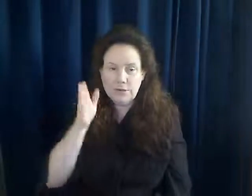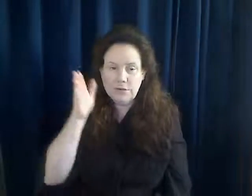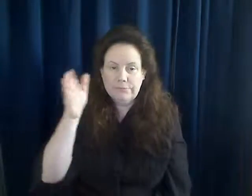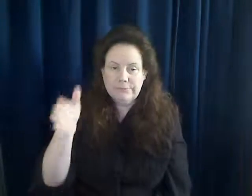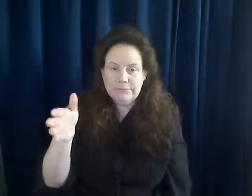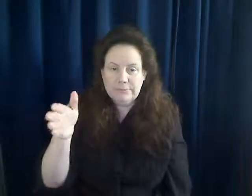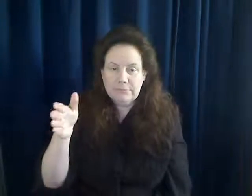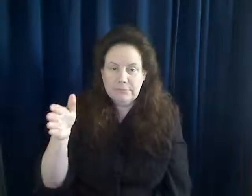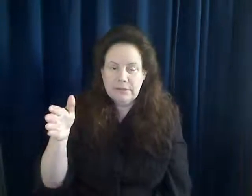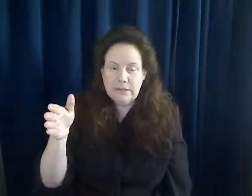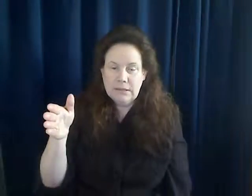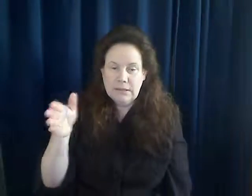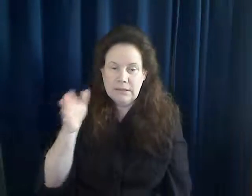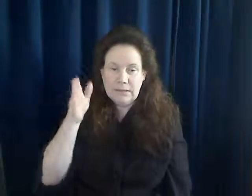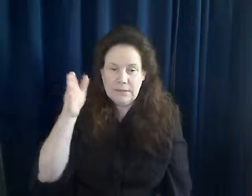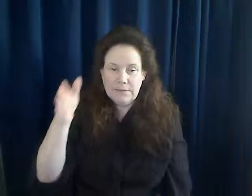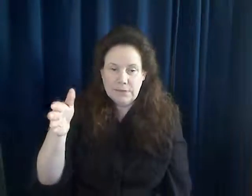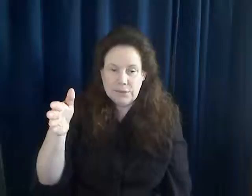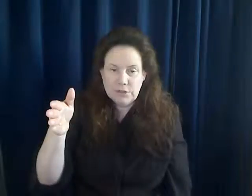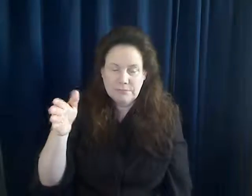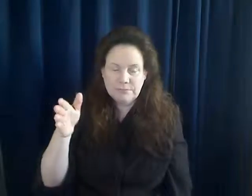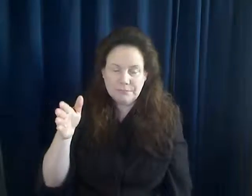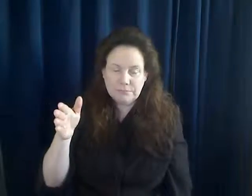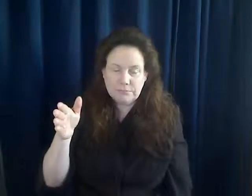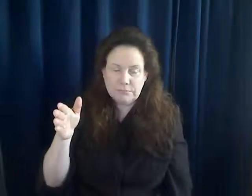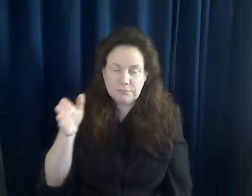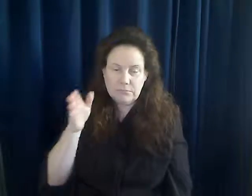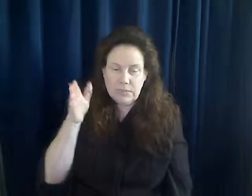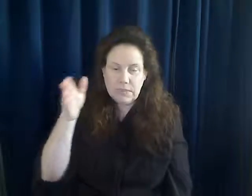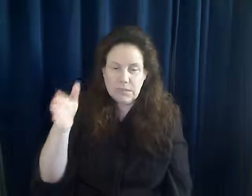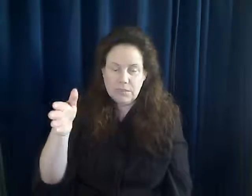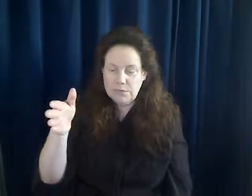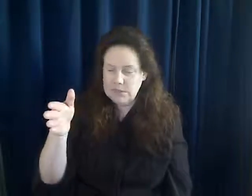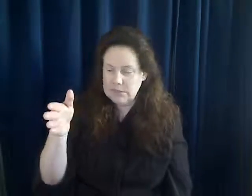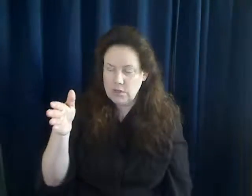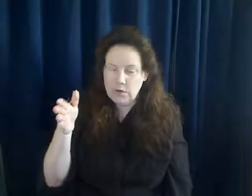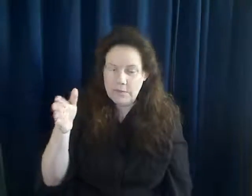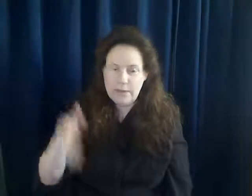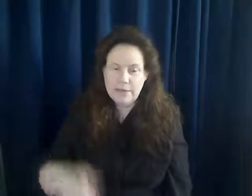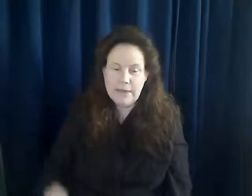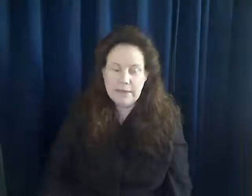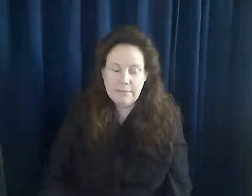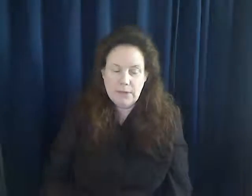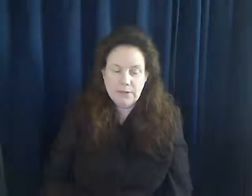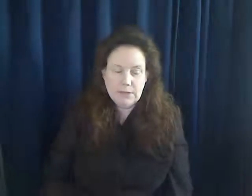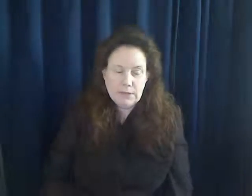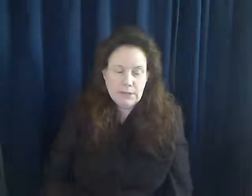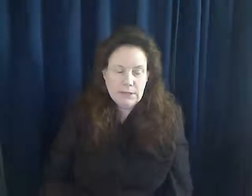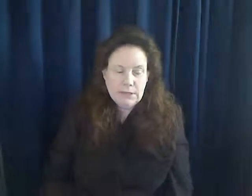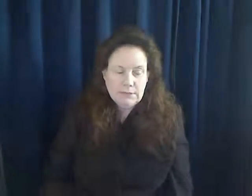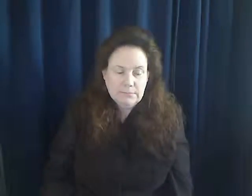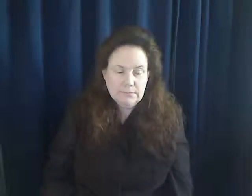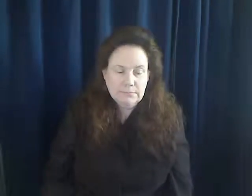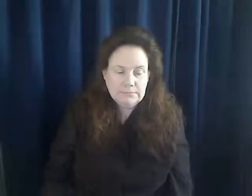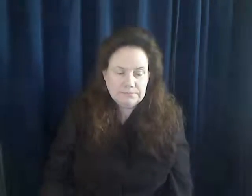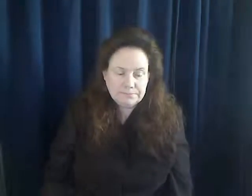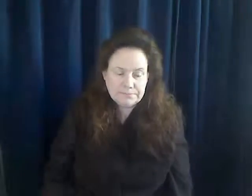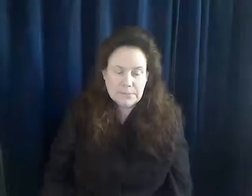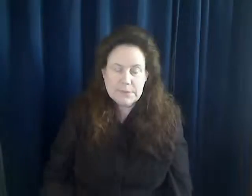year, in the future, you would just go about that amount. The